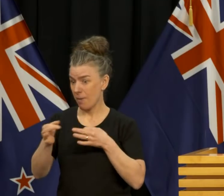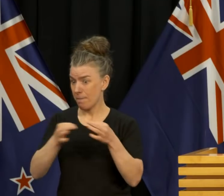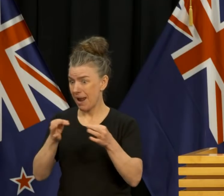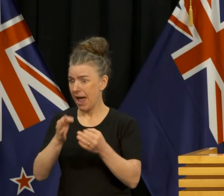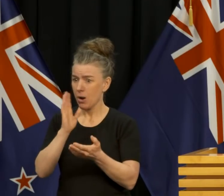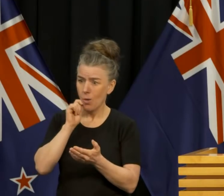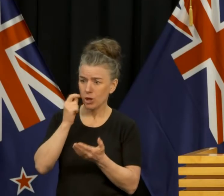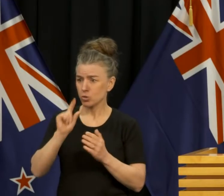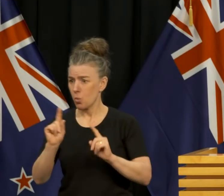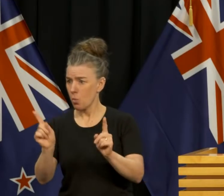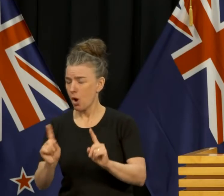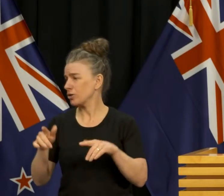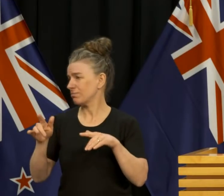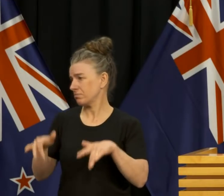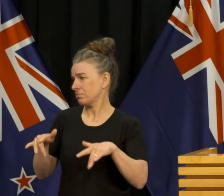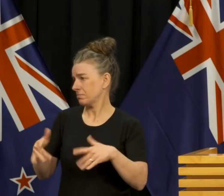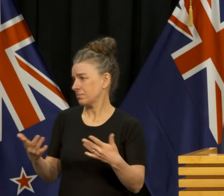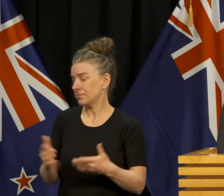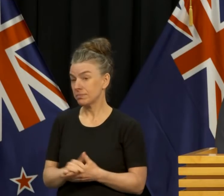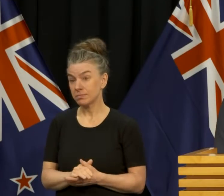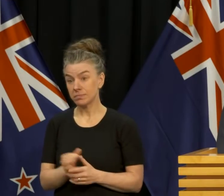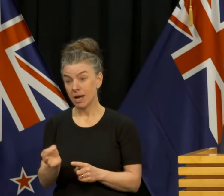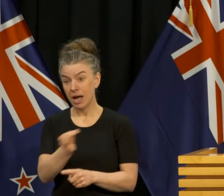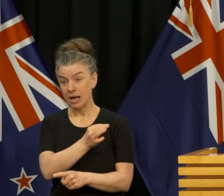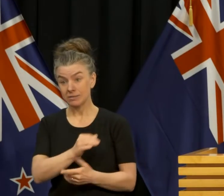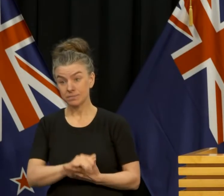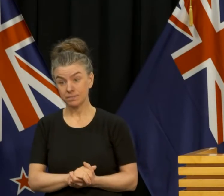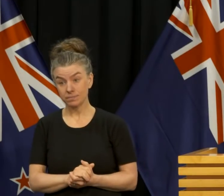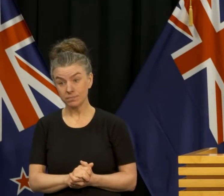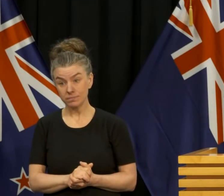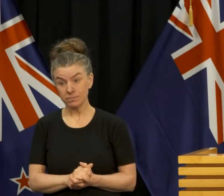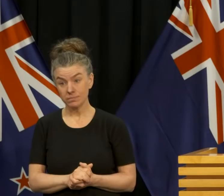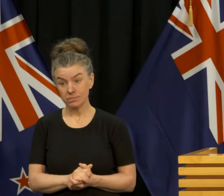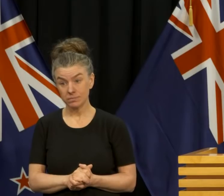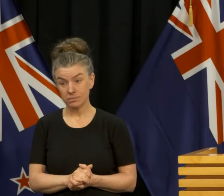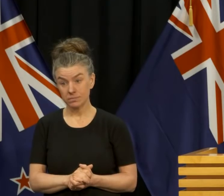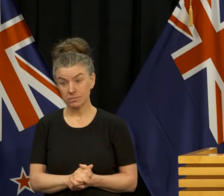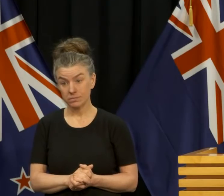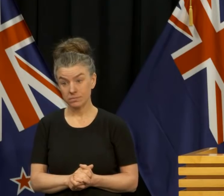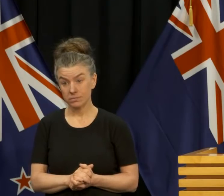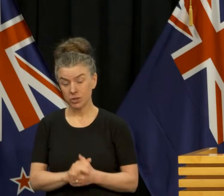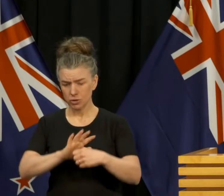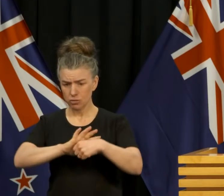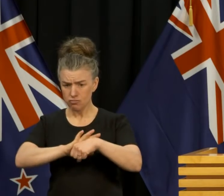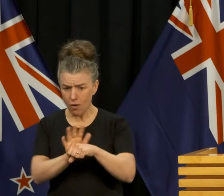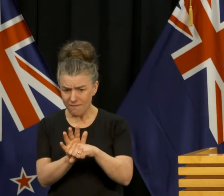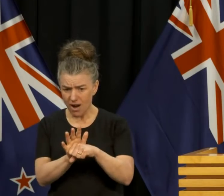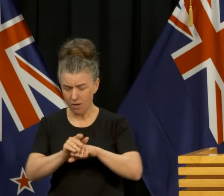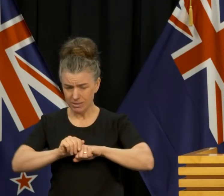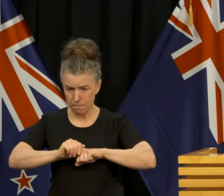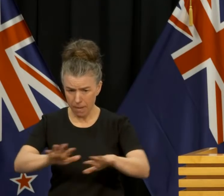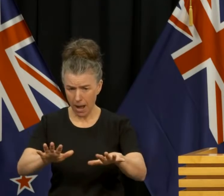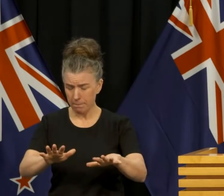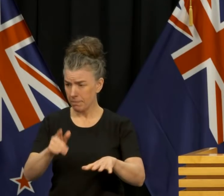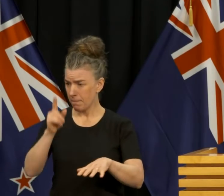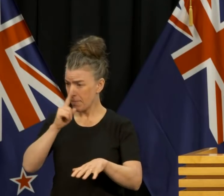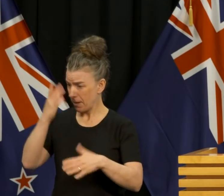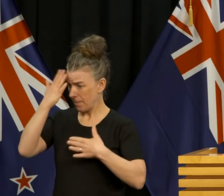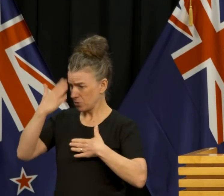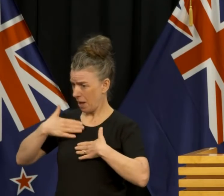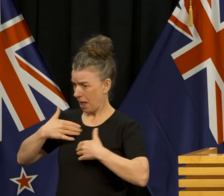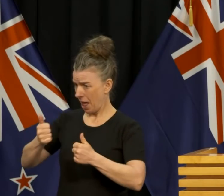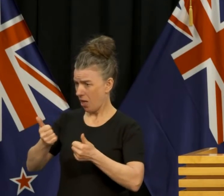obviously. Have you been updated on mental health following COVID? Yeah, look, I've had